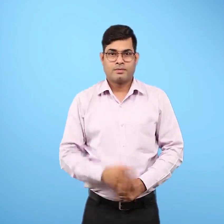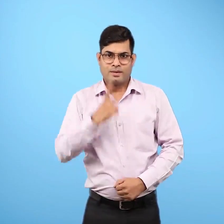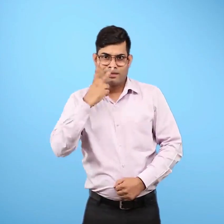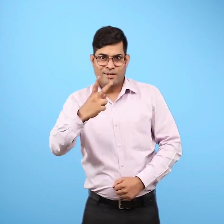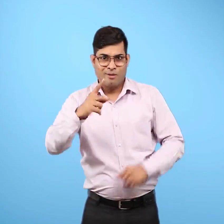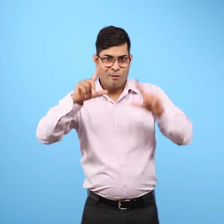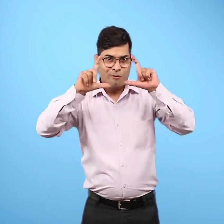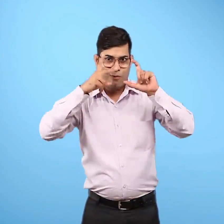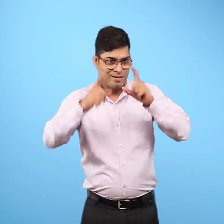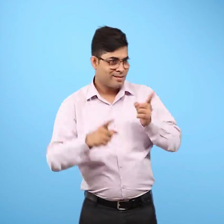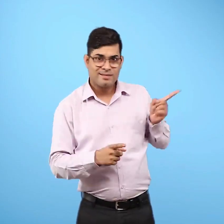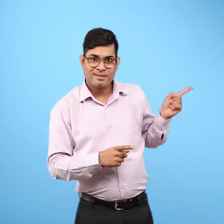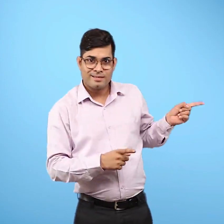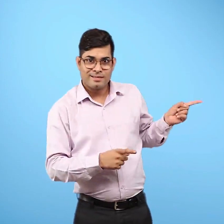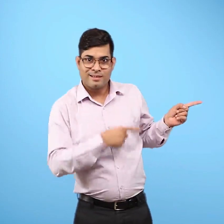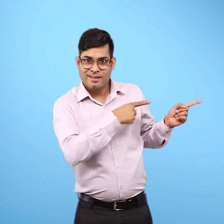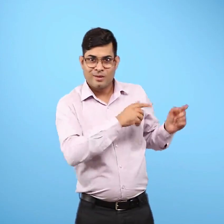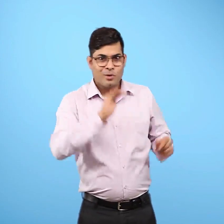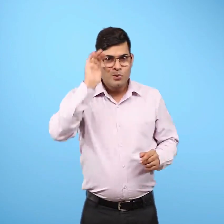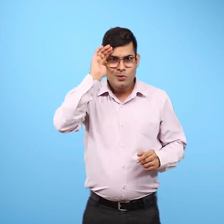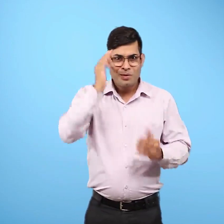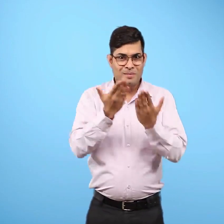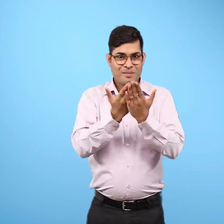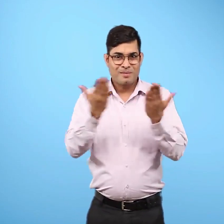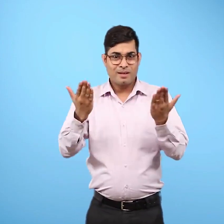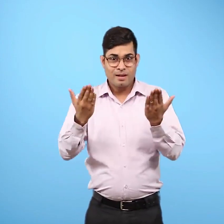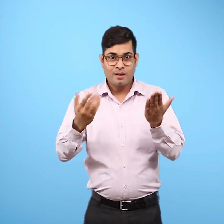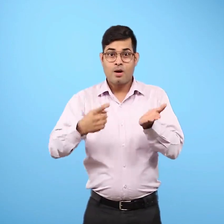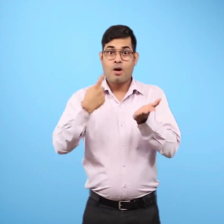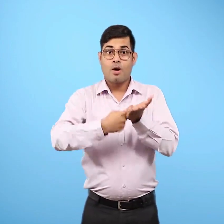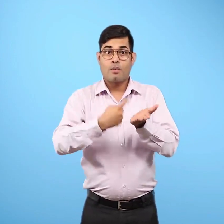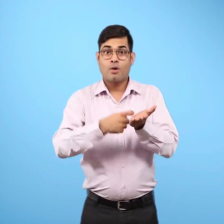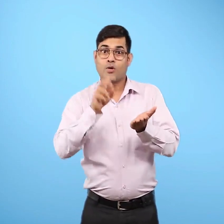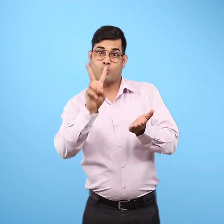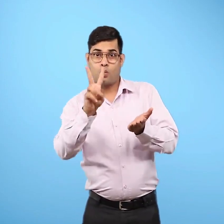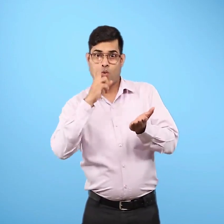On the bottom of the page, we see 2 newspaper reports.